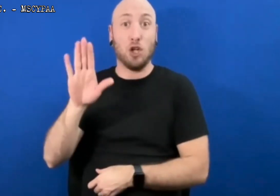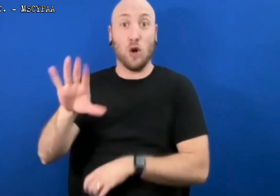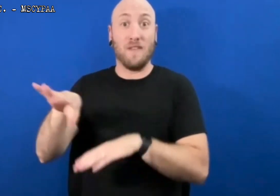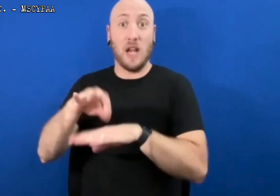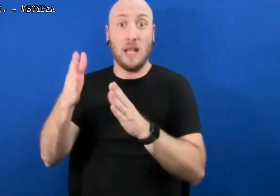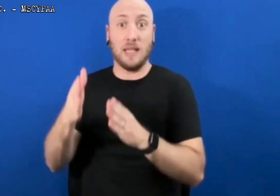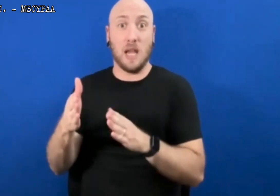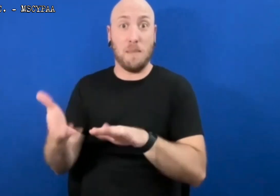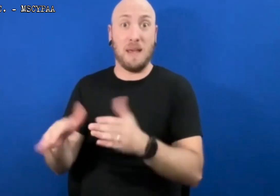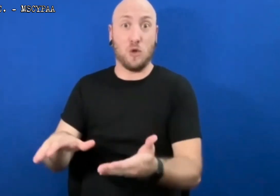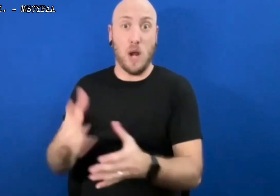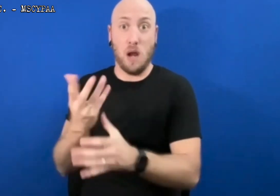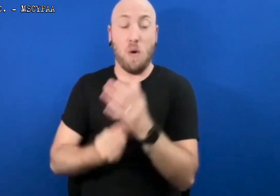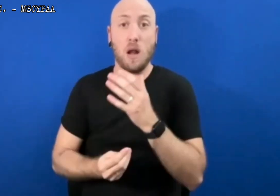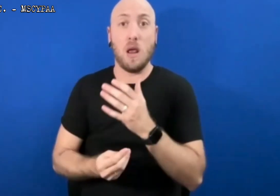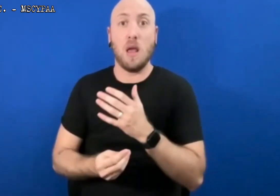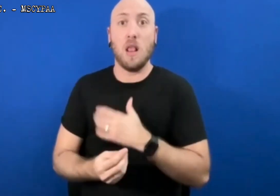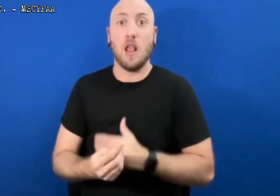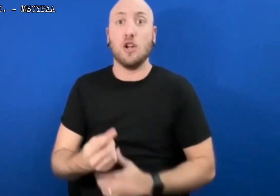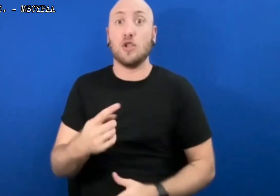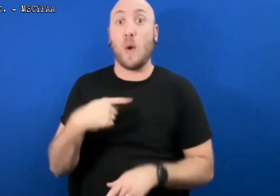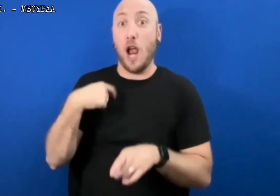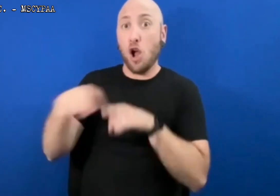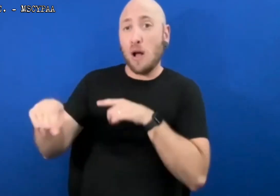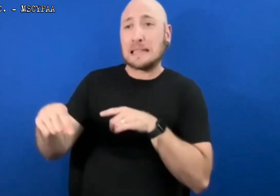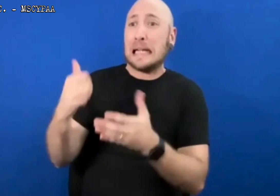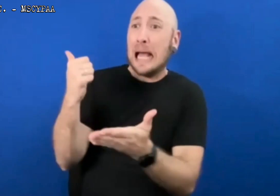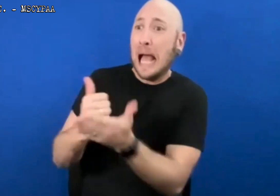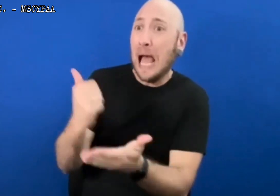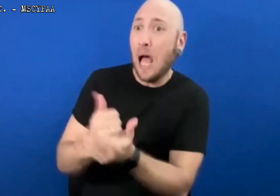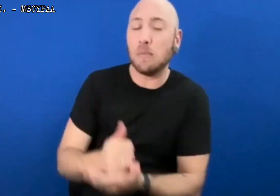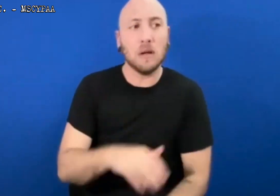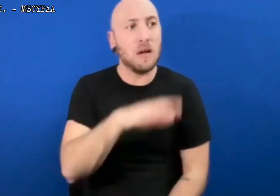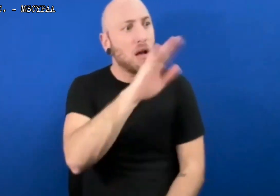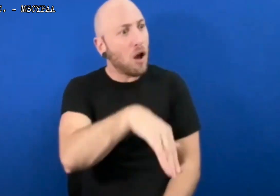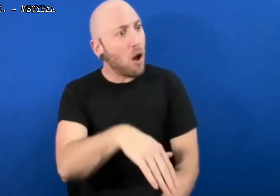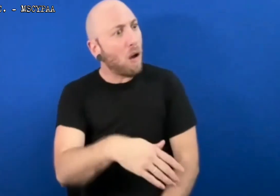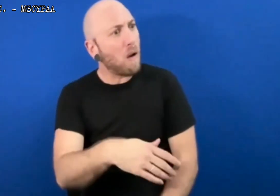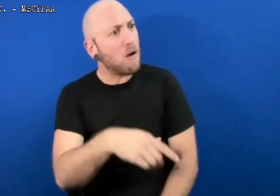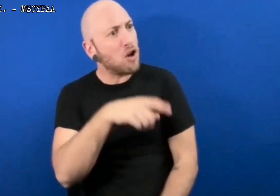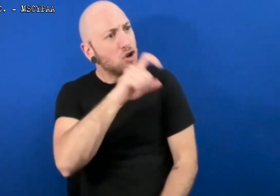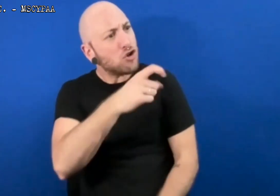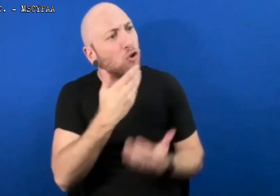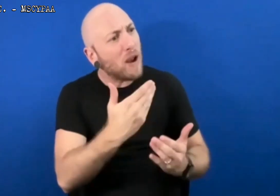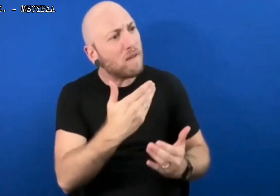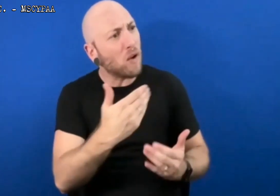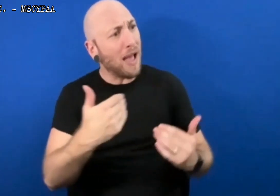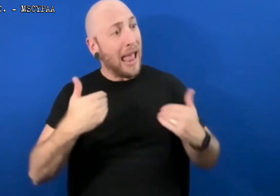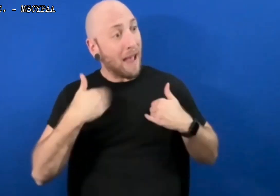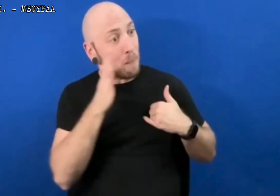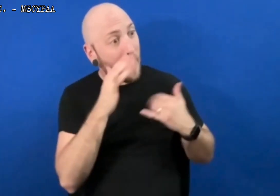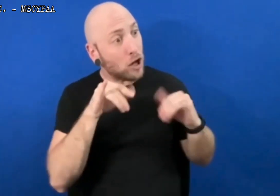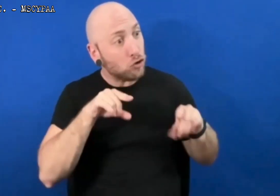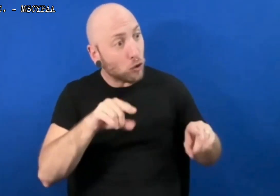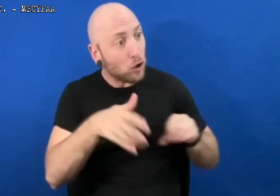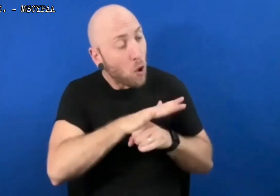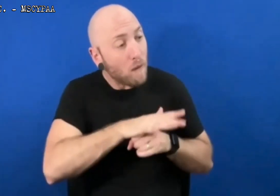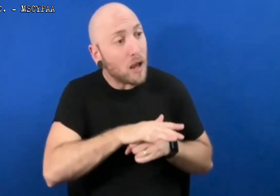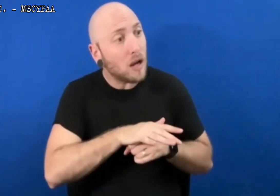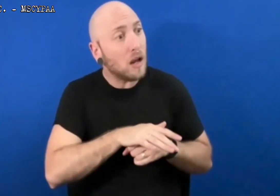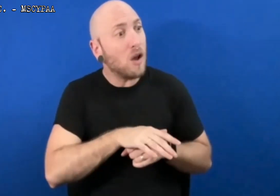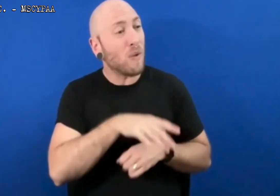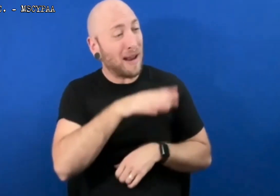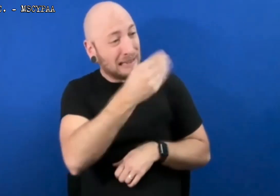be grateful you're alive, be grateful you have a bed during a global pandemic, and you never have to feel this way